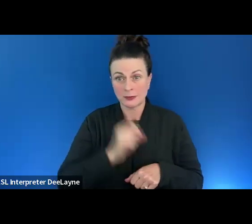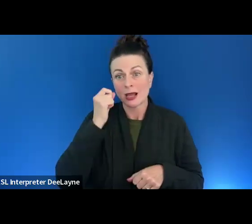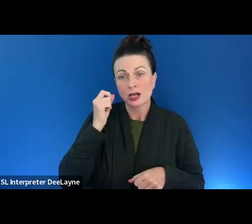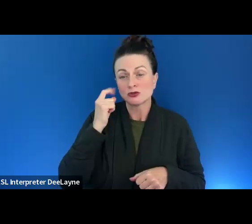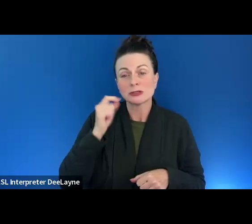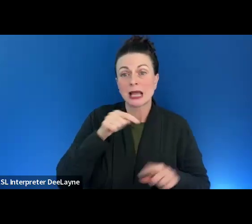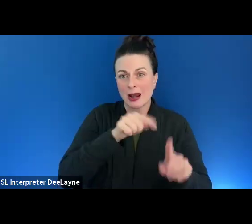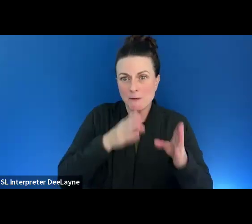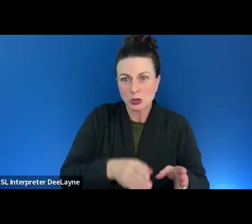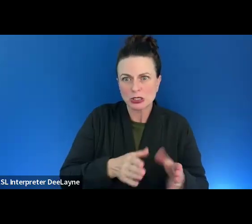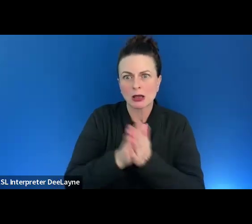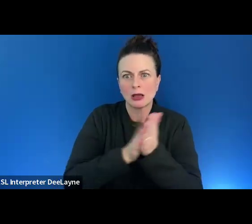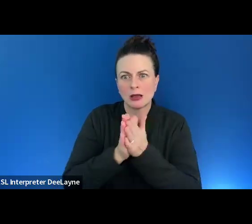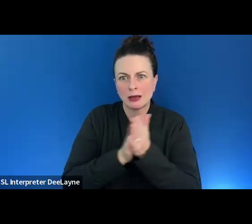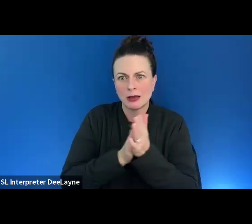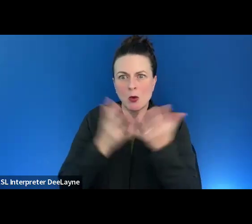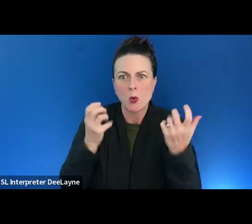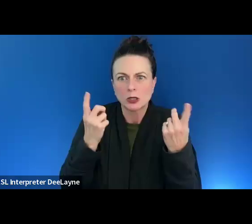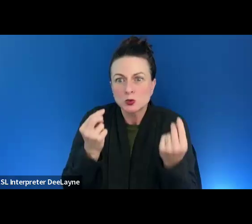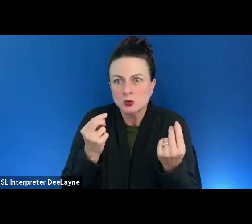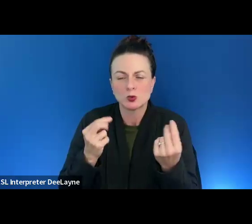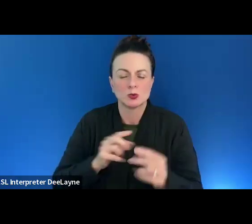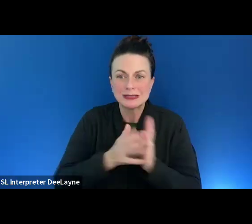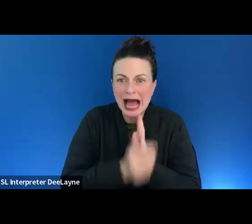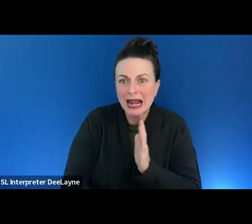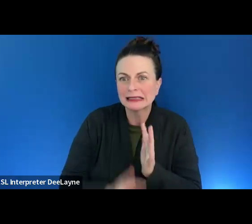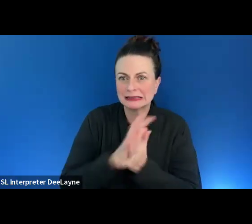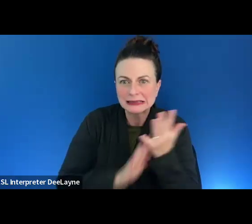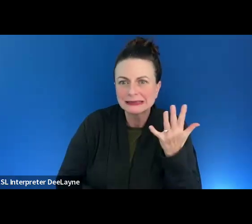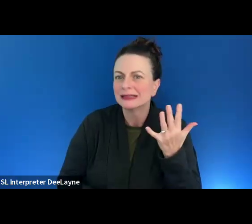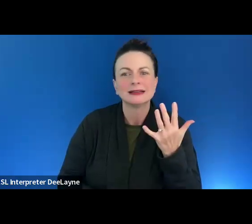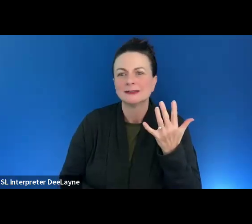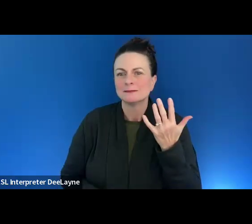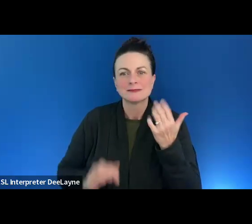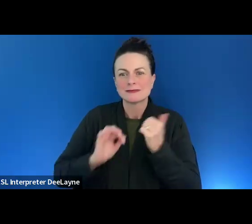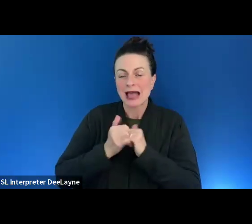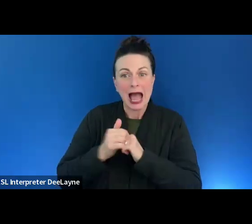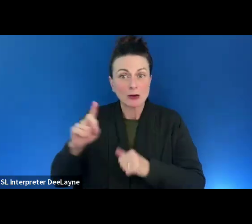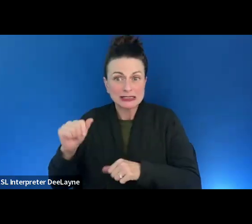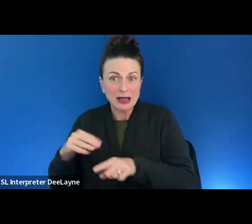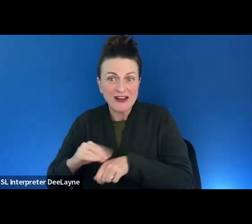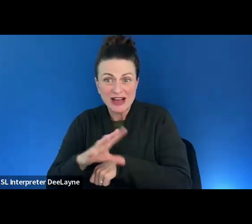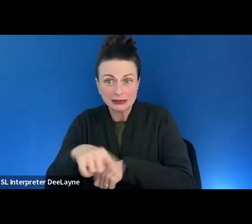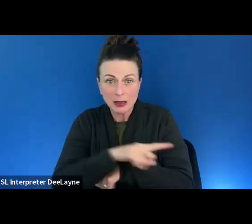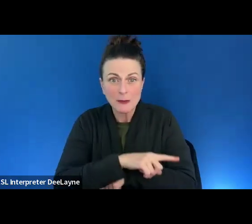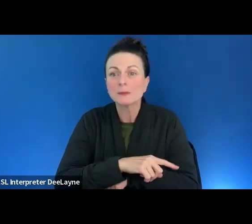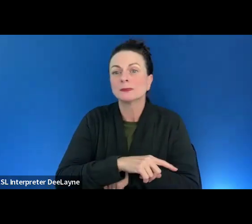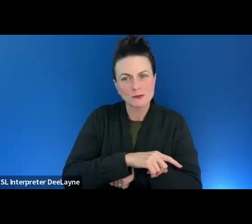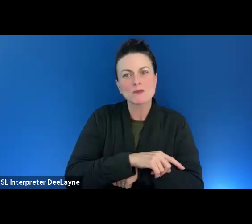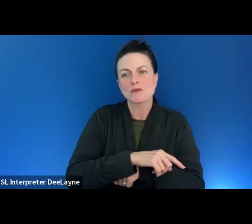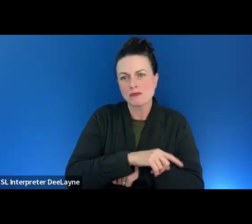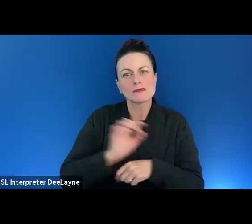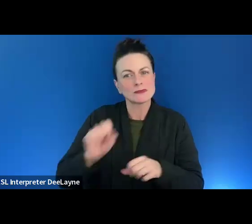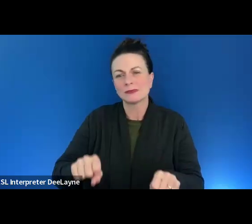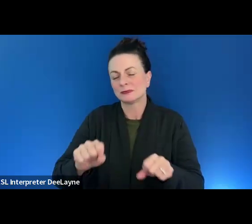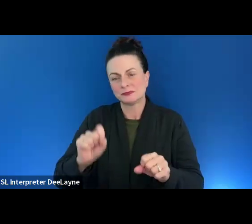understand what the person is passionate about, where their talents lie, how the disability affects them. And so you can together